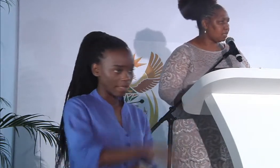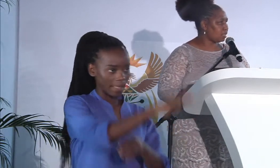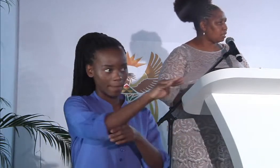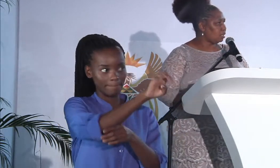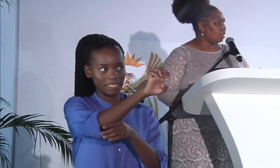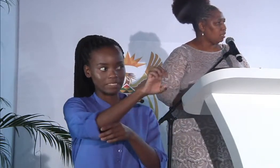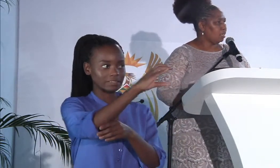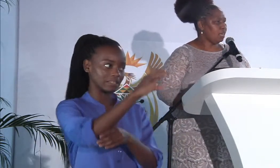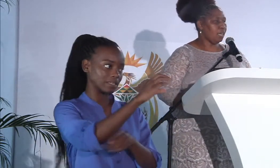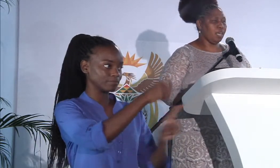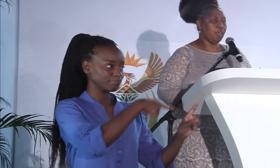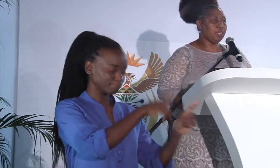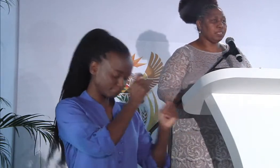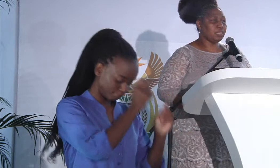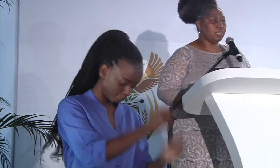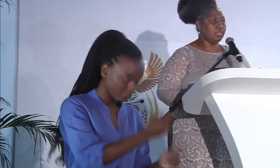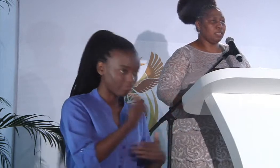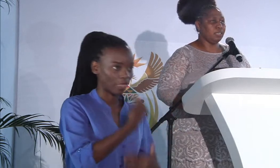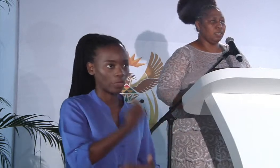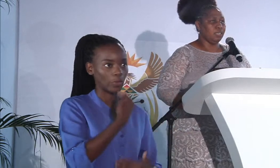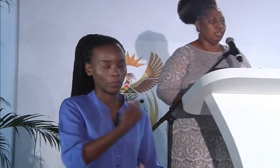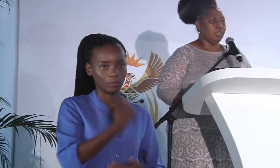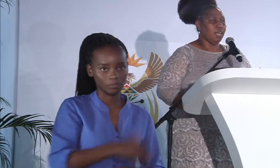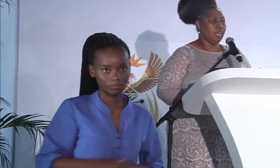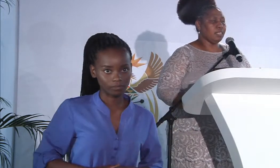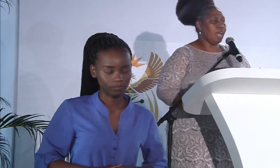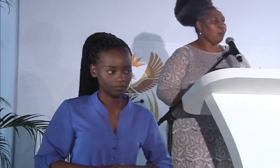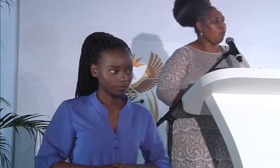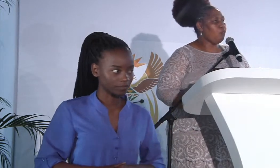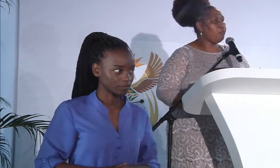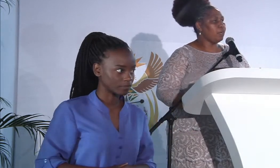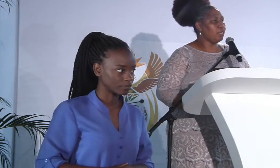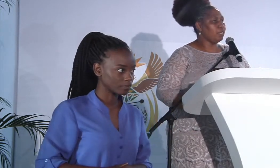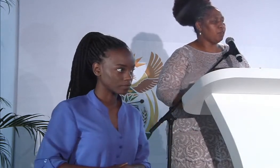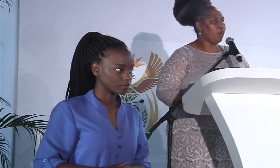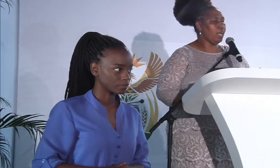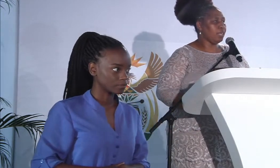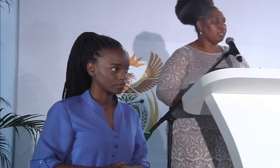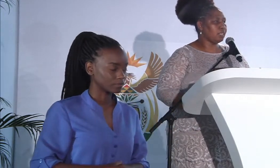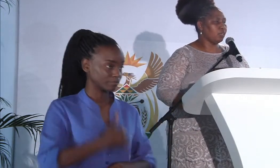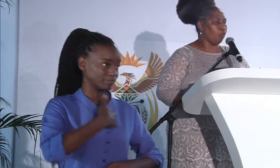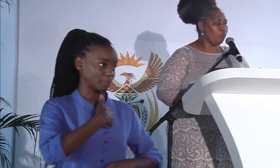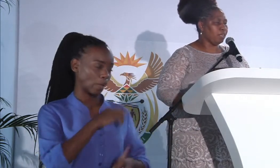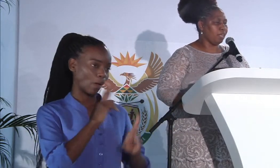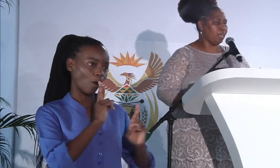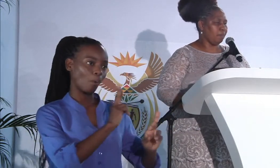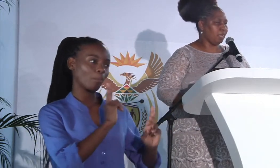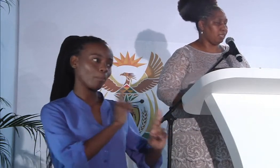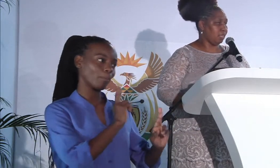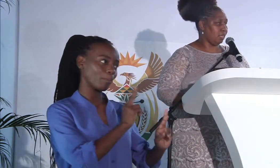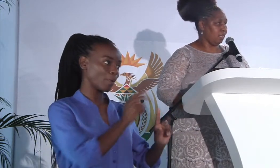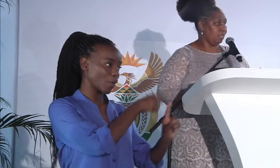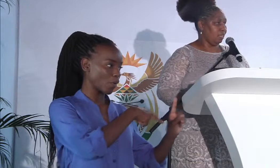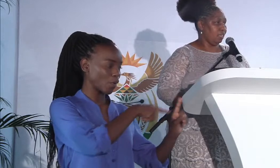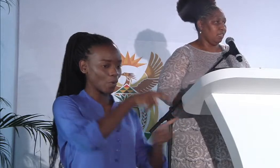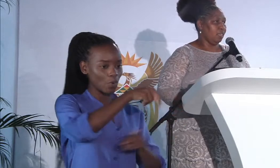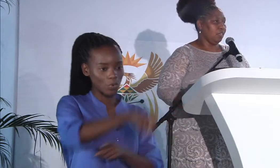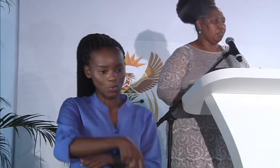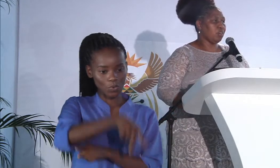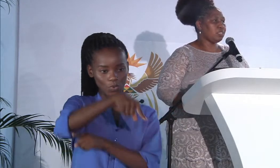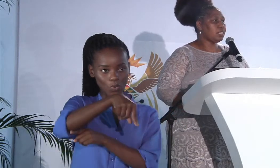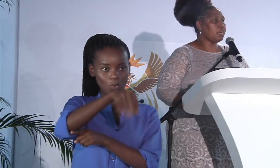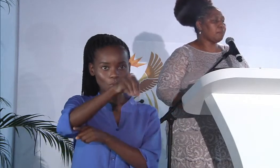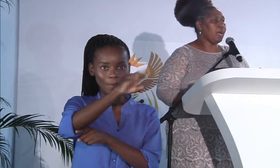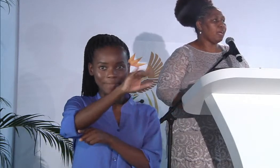much, MEC. And I hope you heard Ngobile and Bandile,